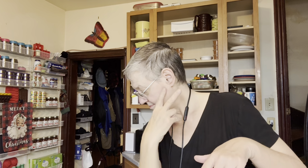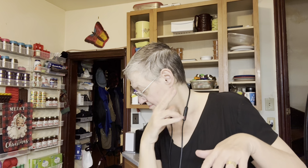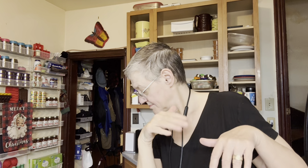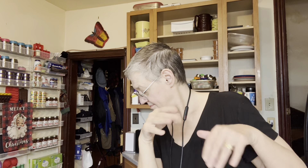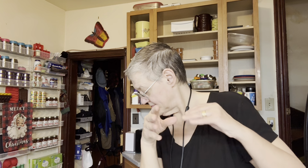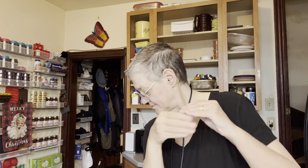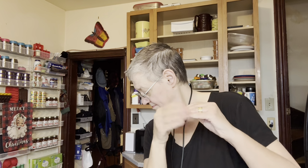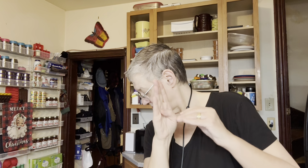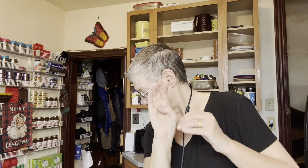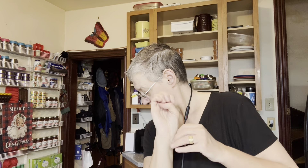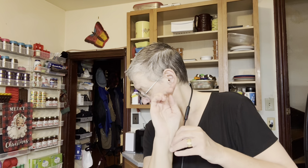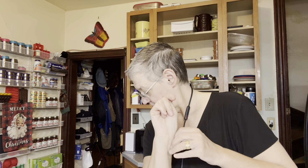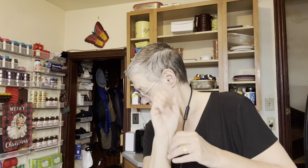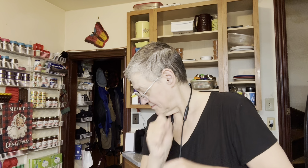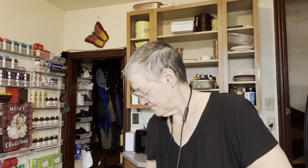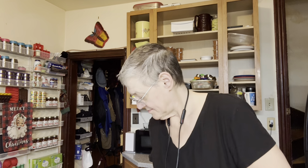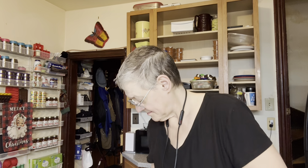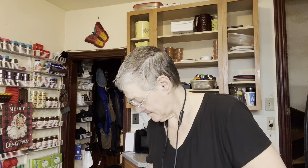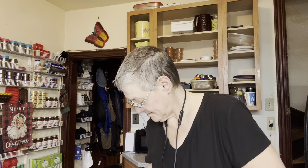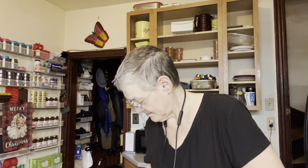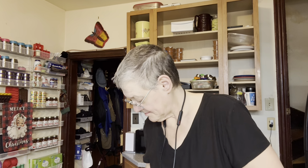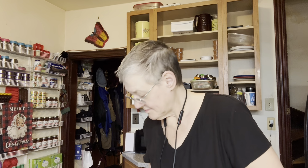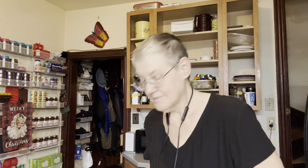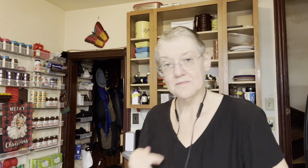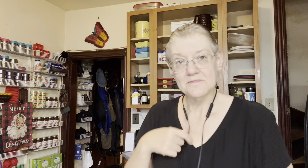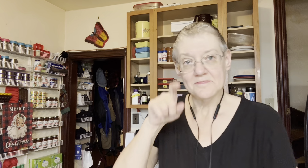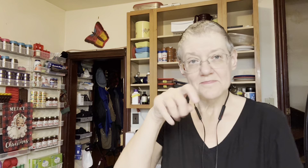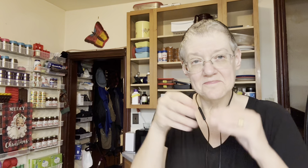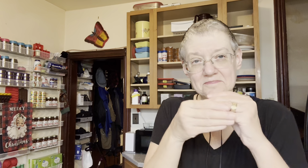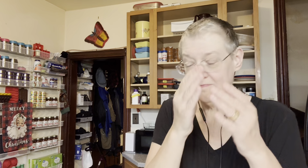see the beets. I can add some in.